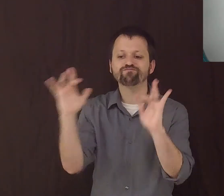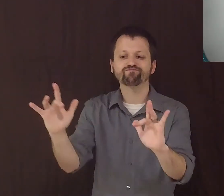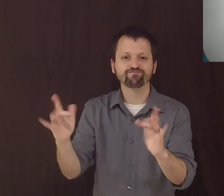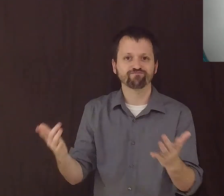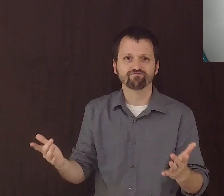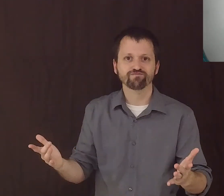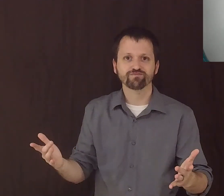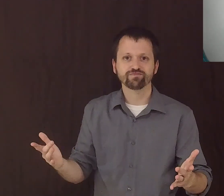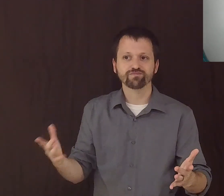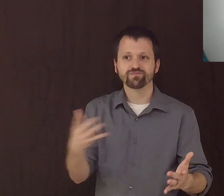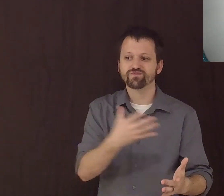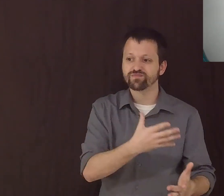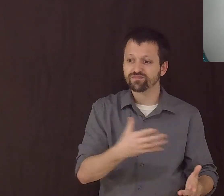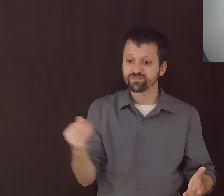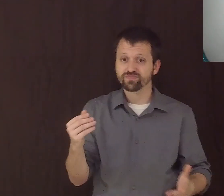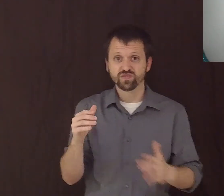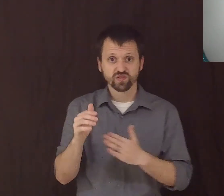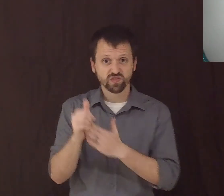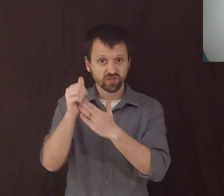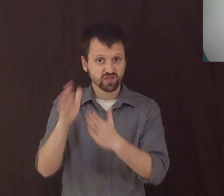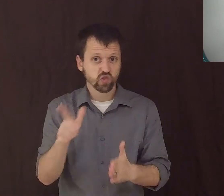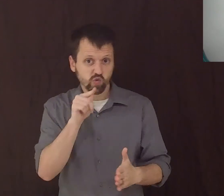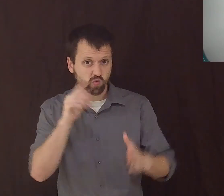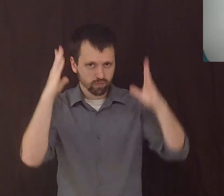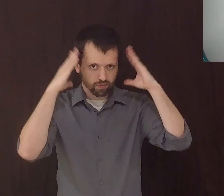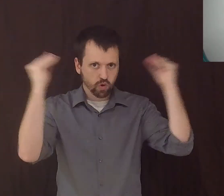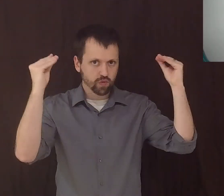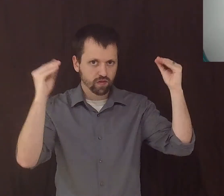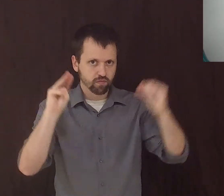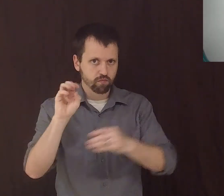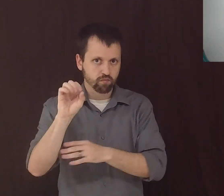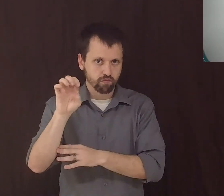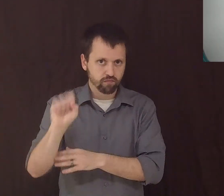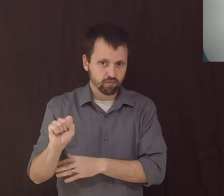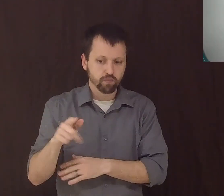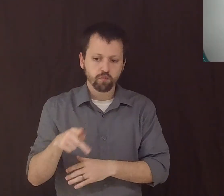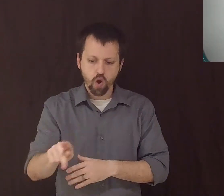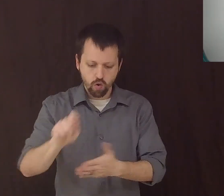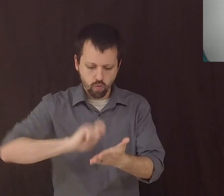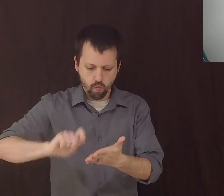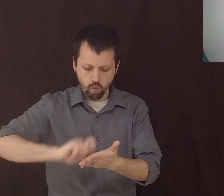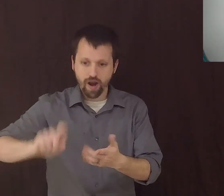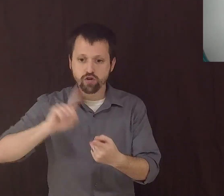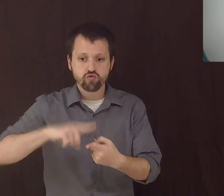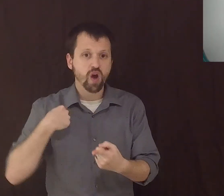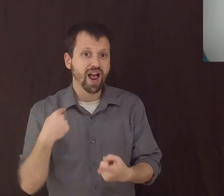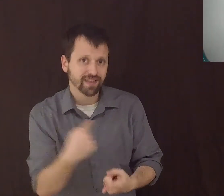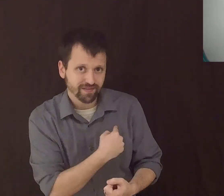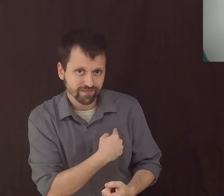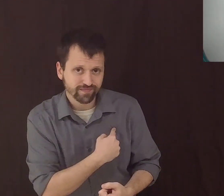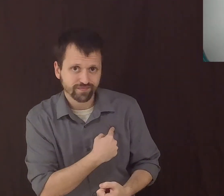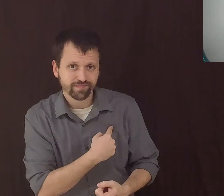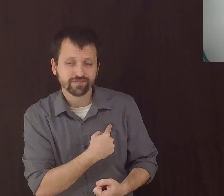and they're in the wilderness, and Moses is their leader. And so the Apostle Paul is writing to us, to the church,